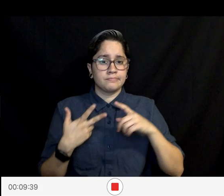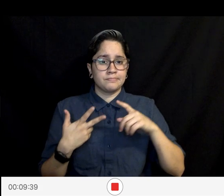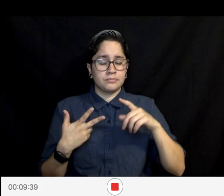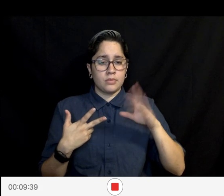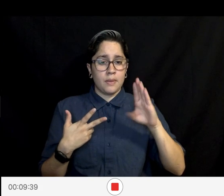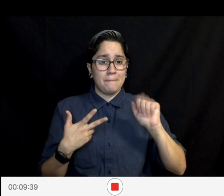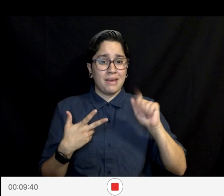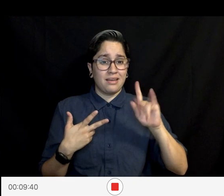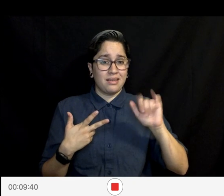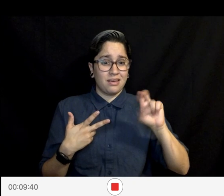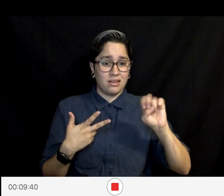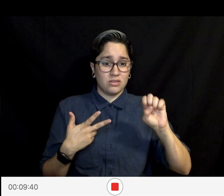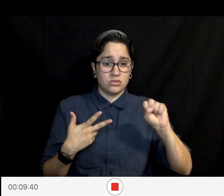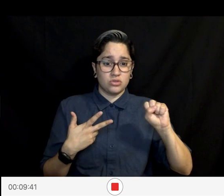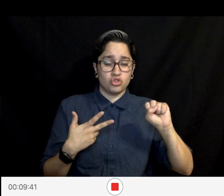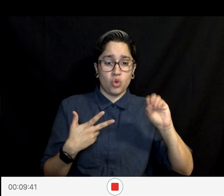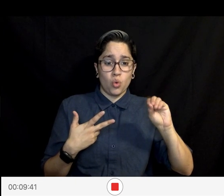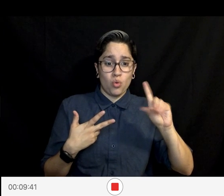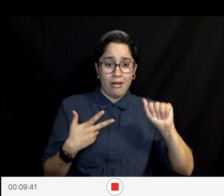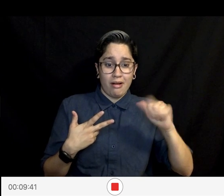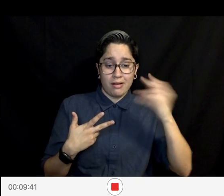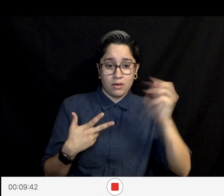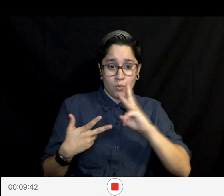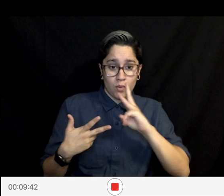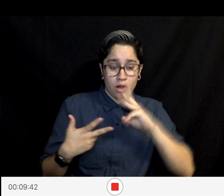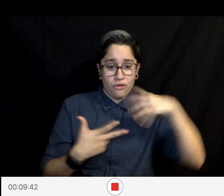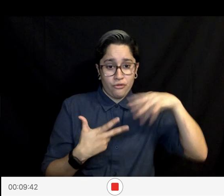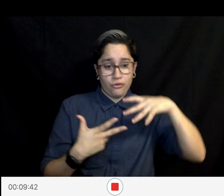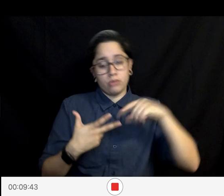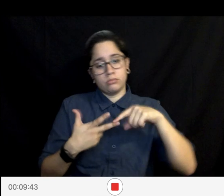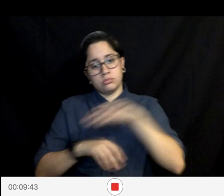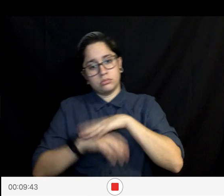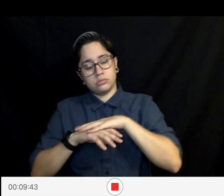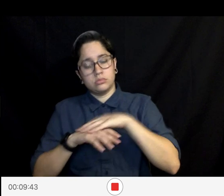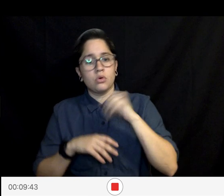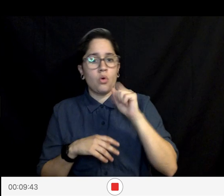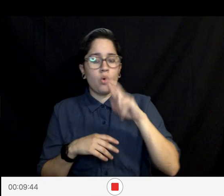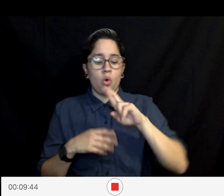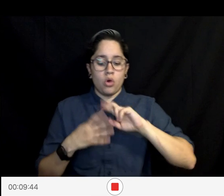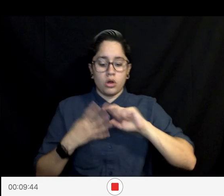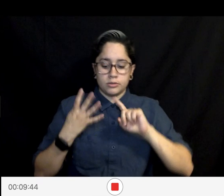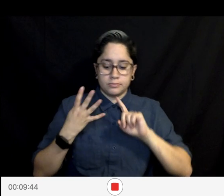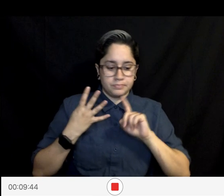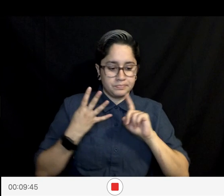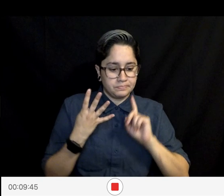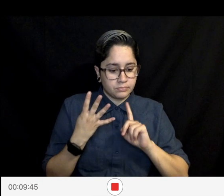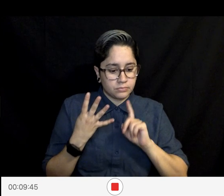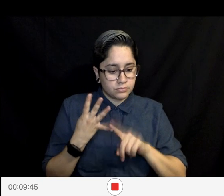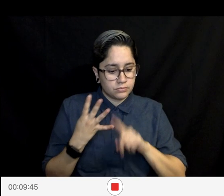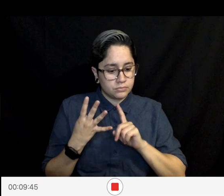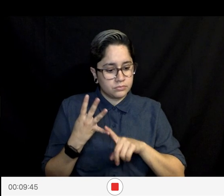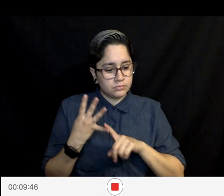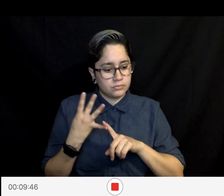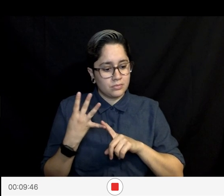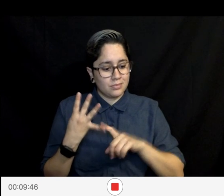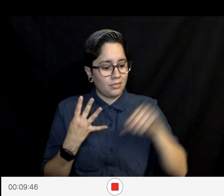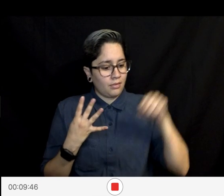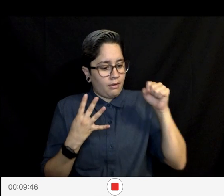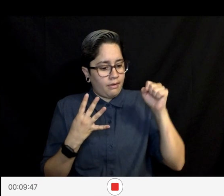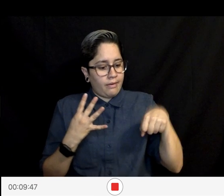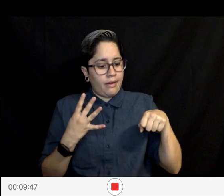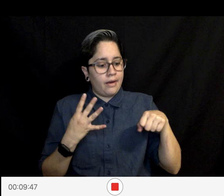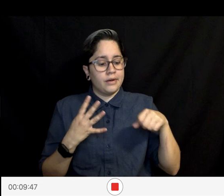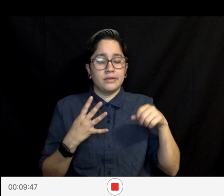meat tenderizing mixture as well as urine. If an allergic reaction occurs, such